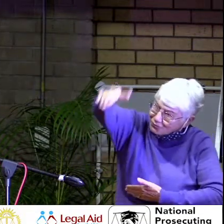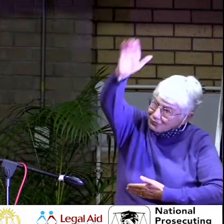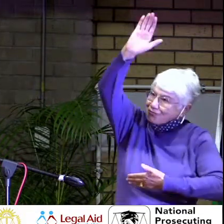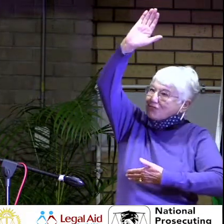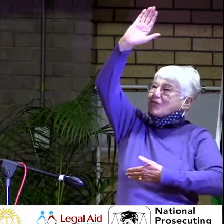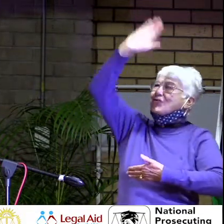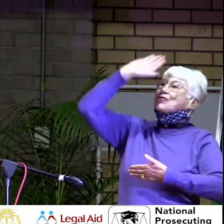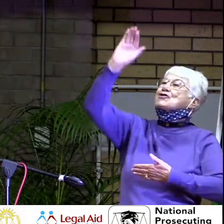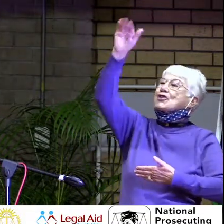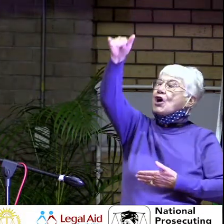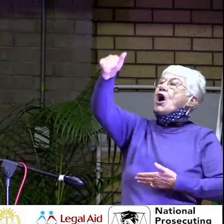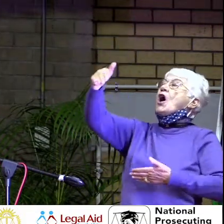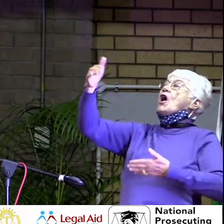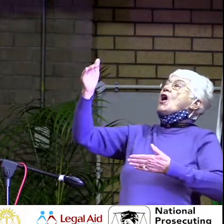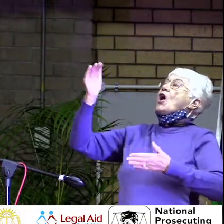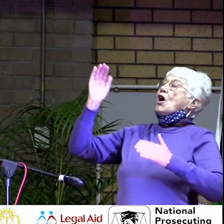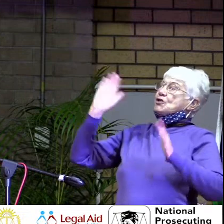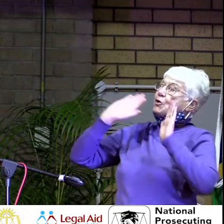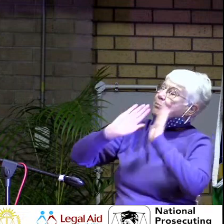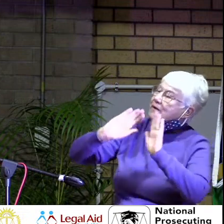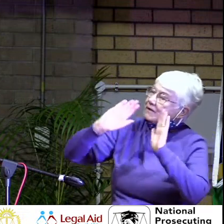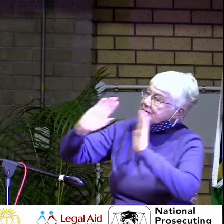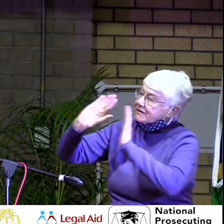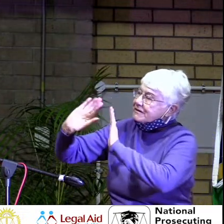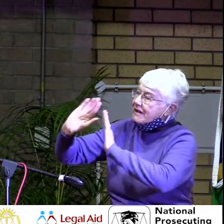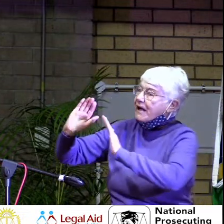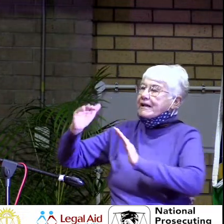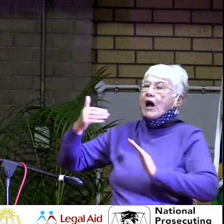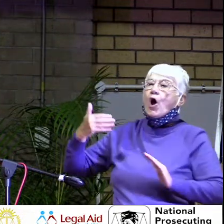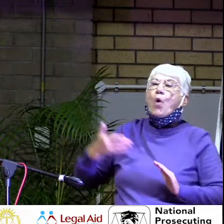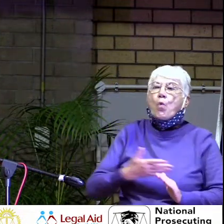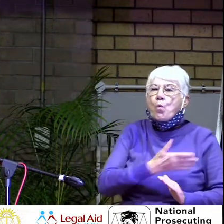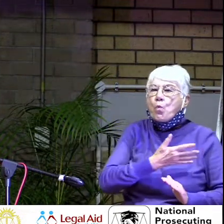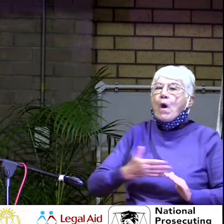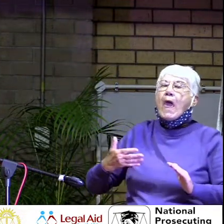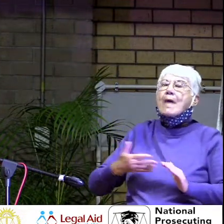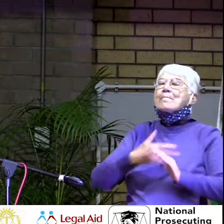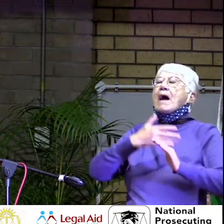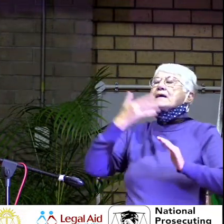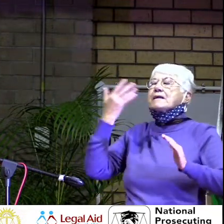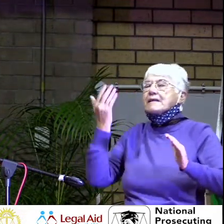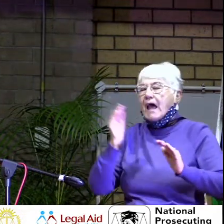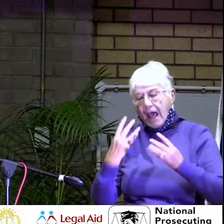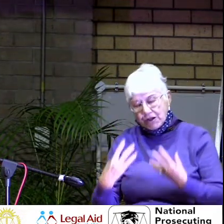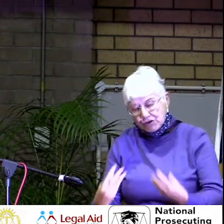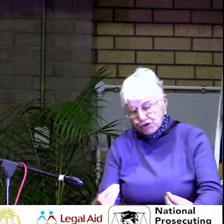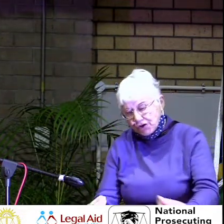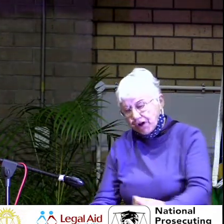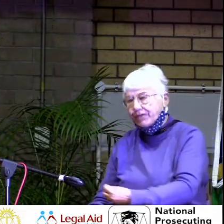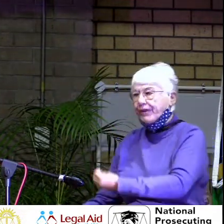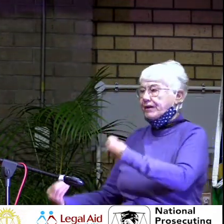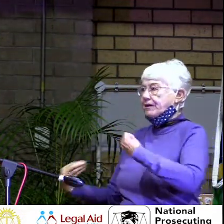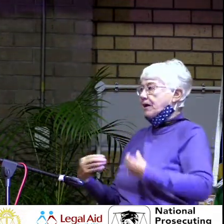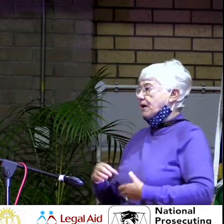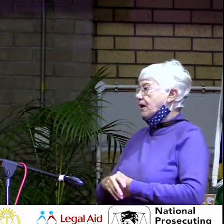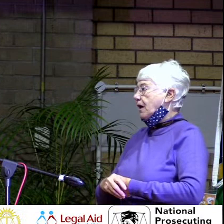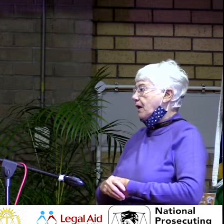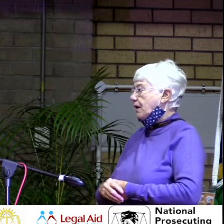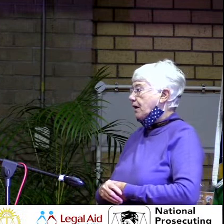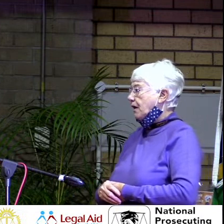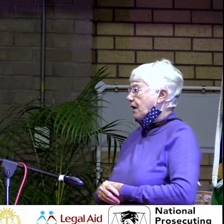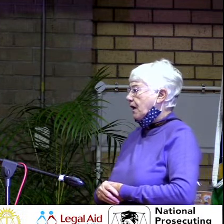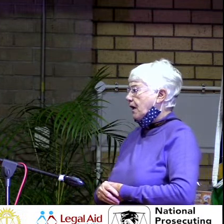particular. And I always wonder as a man, Uguti, how would I feel if I was a woman?